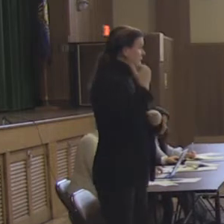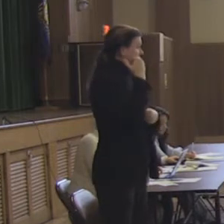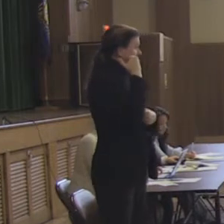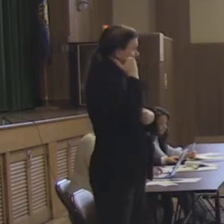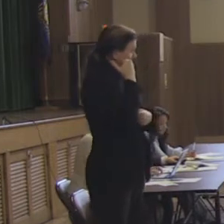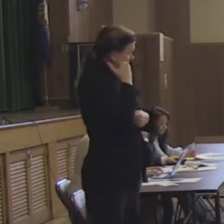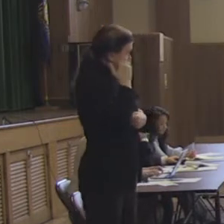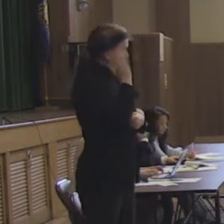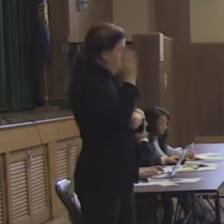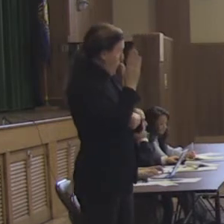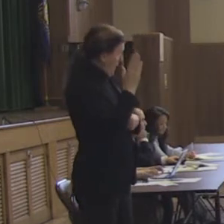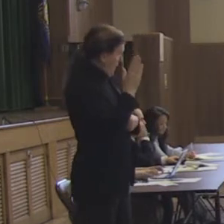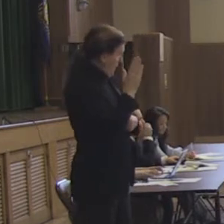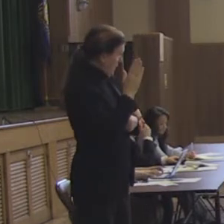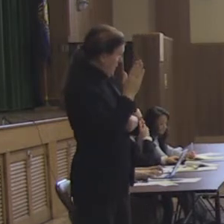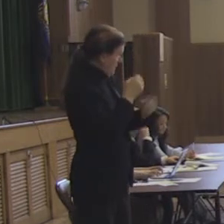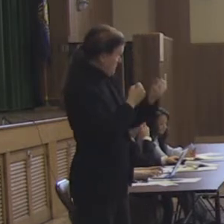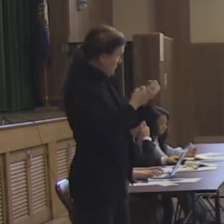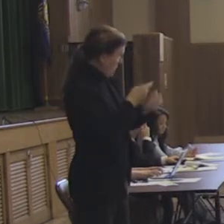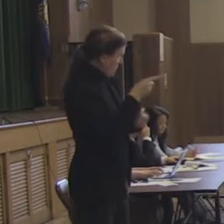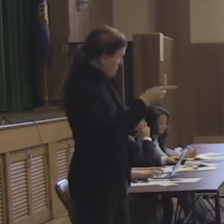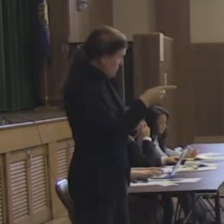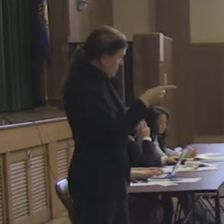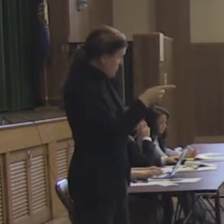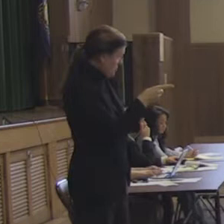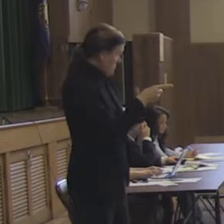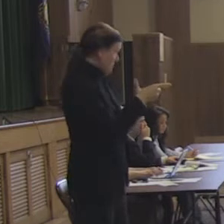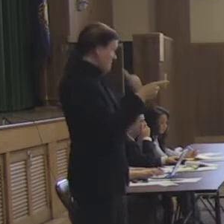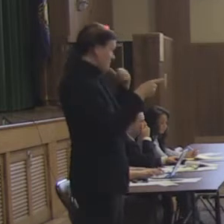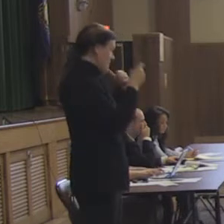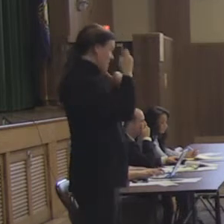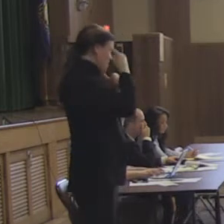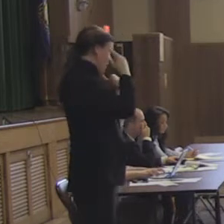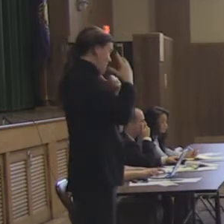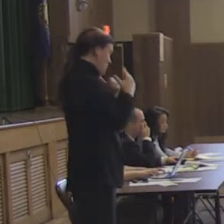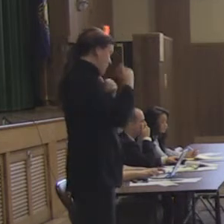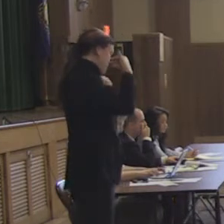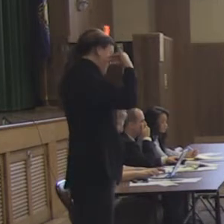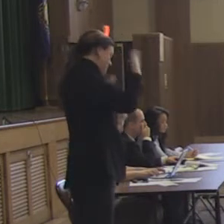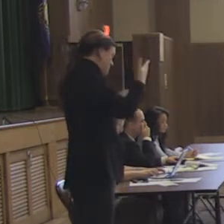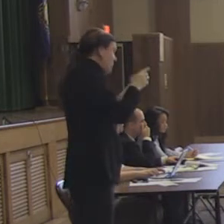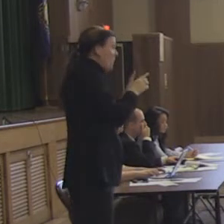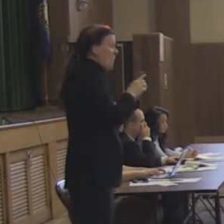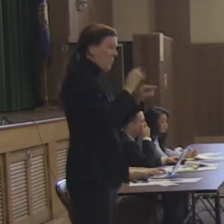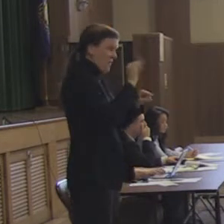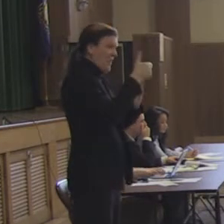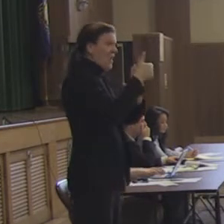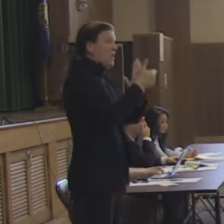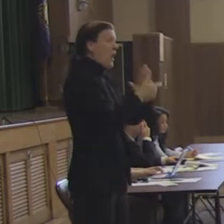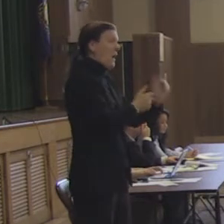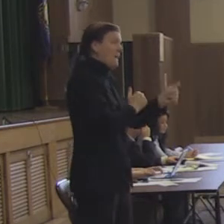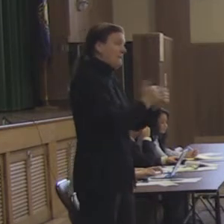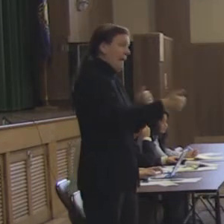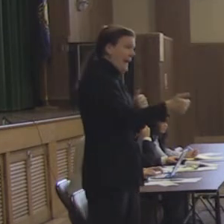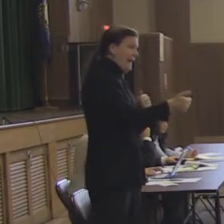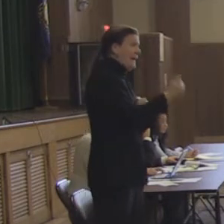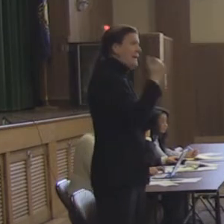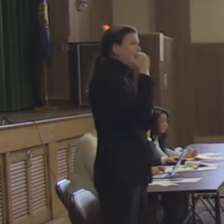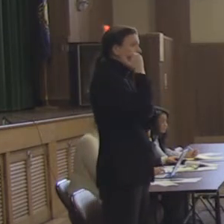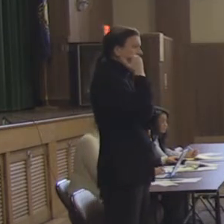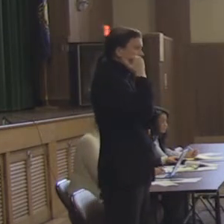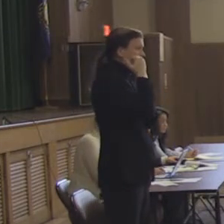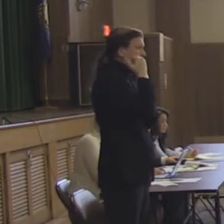enforceability under this administration, but it is a law that was passed, and in case you get any feedback or that